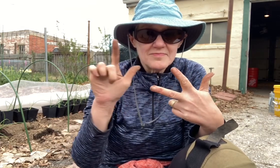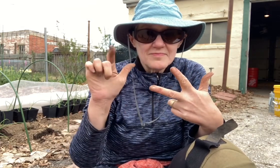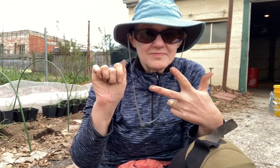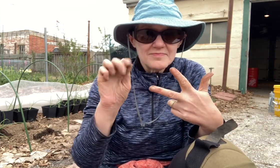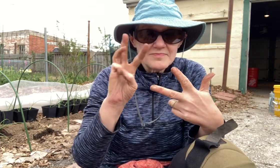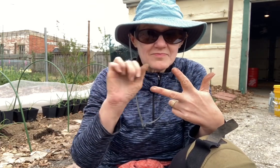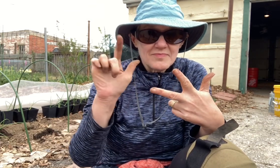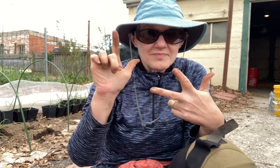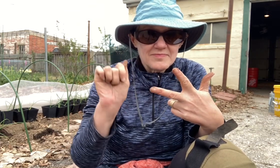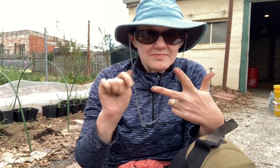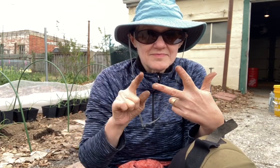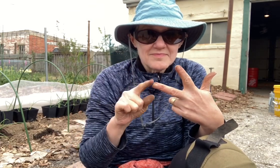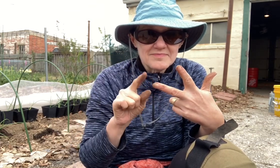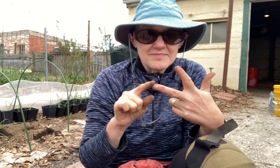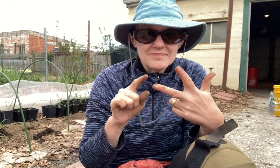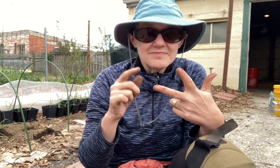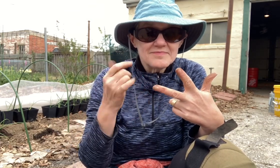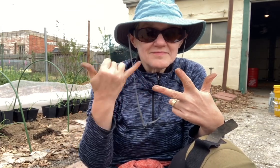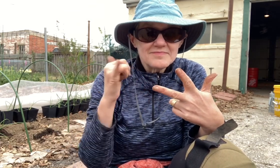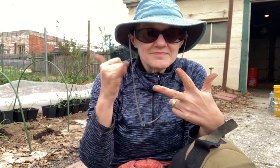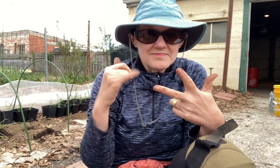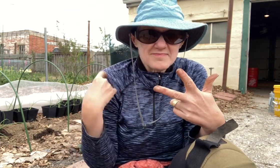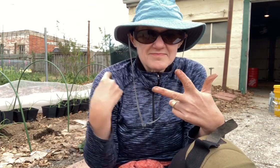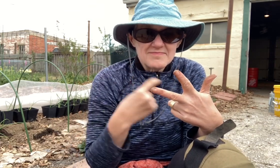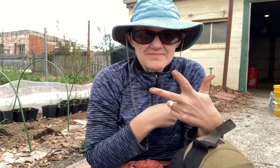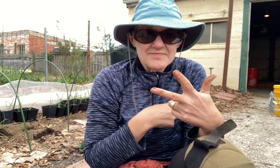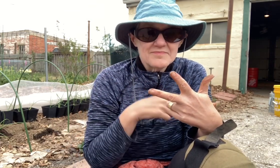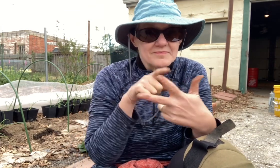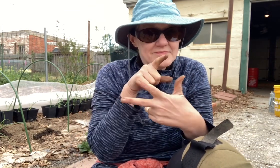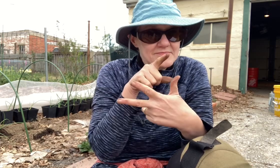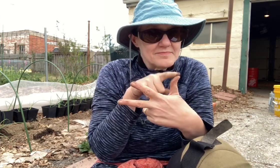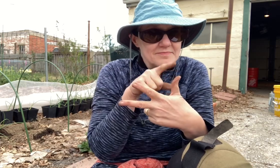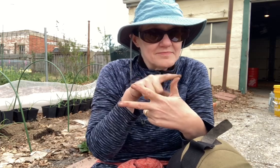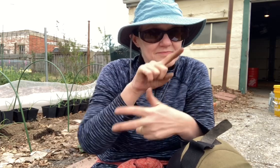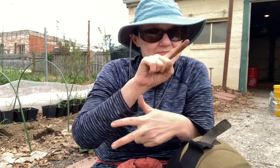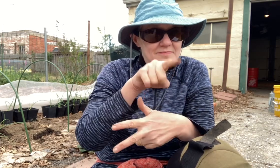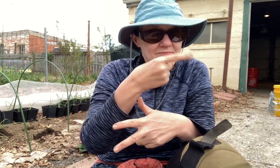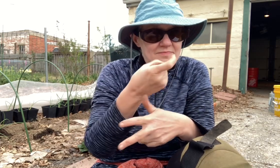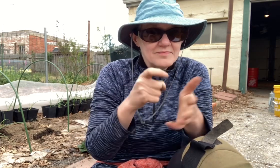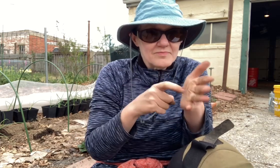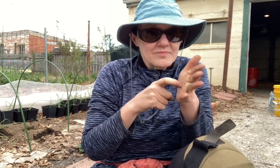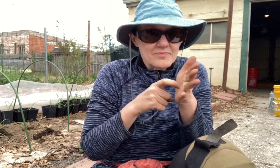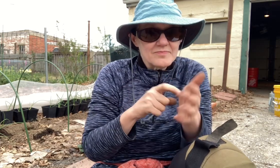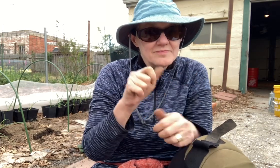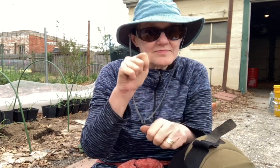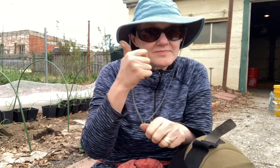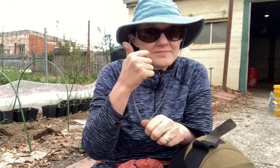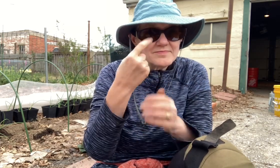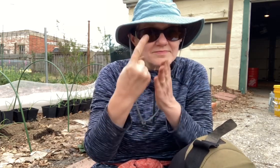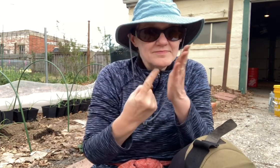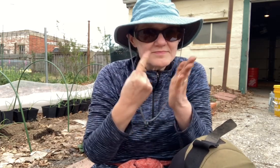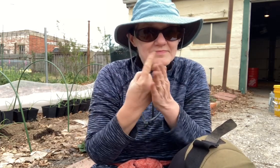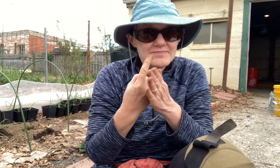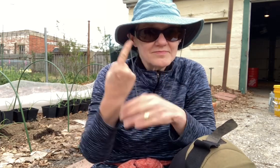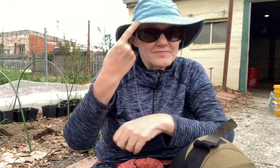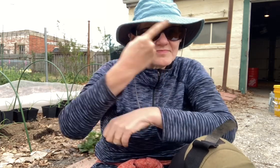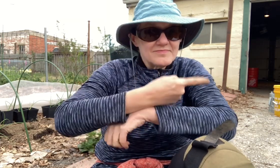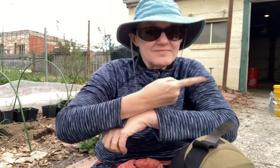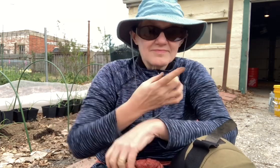the intermediate, and the walla and the yellow Spanish are long day. Now, the short day only require